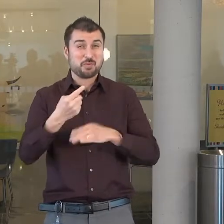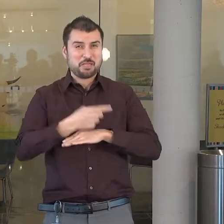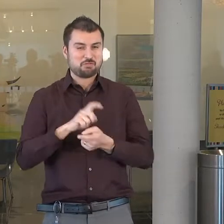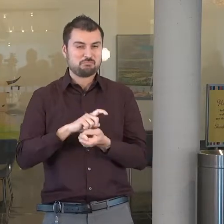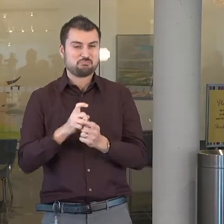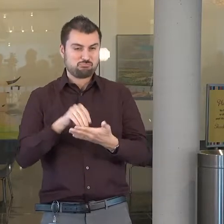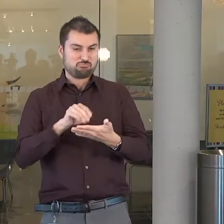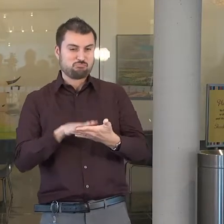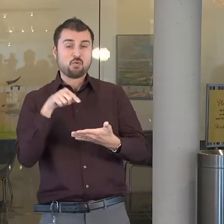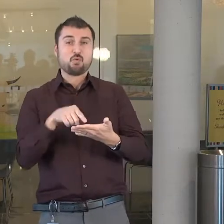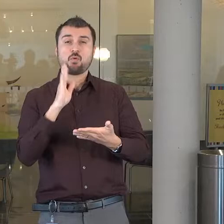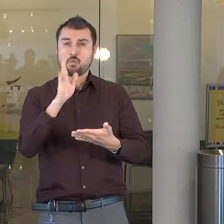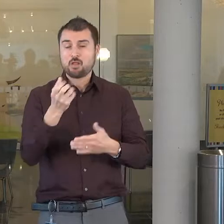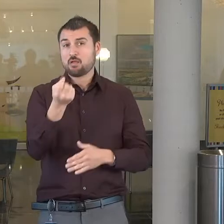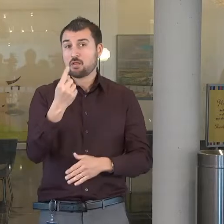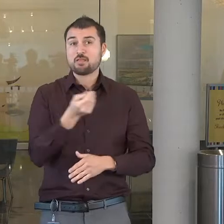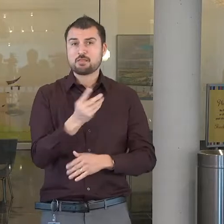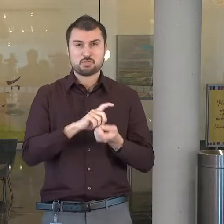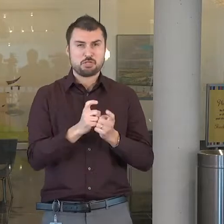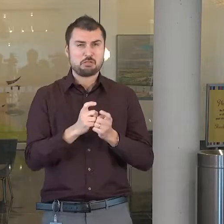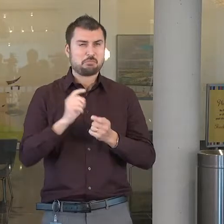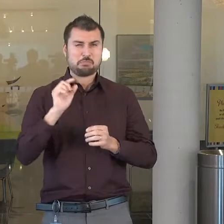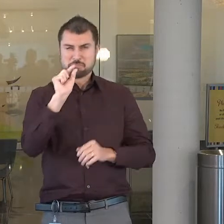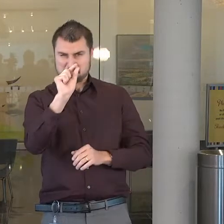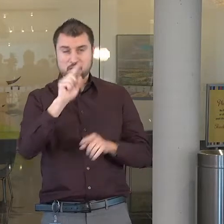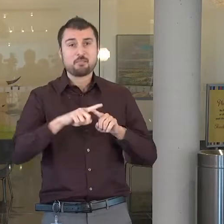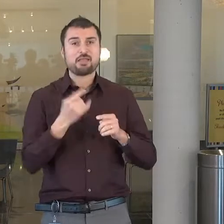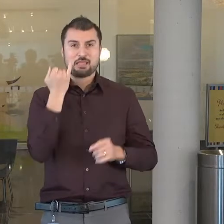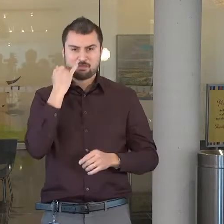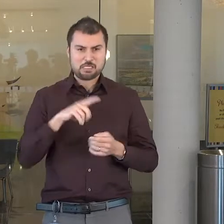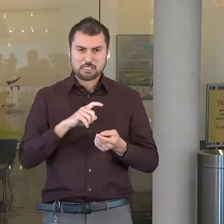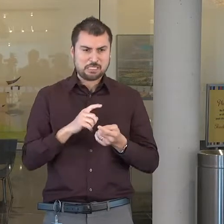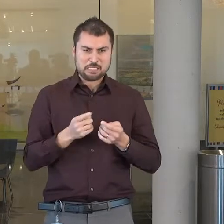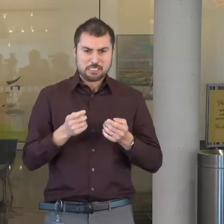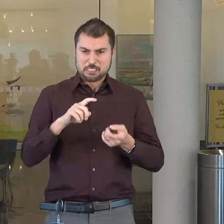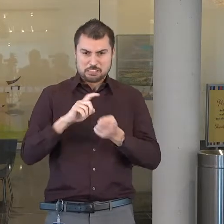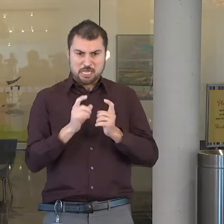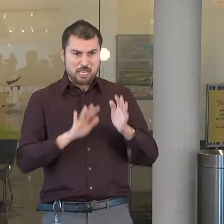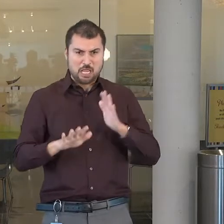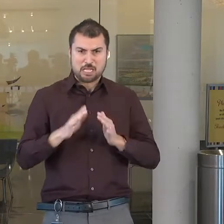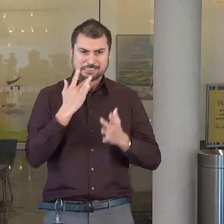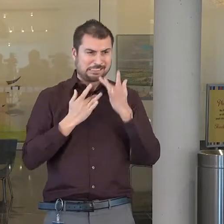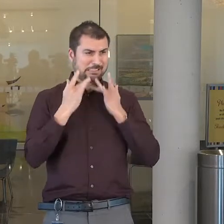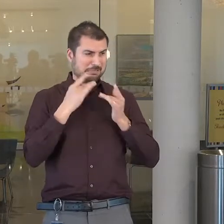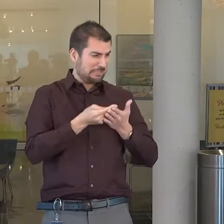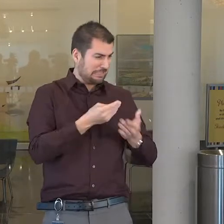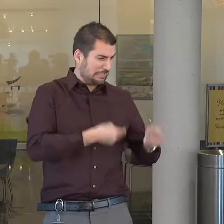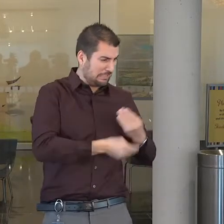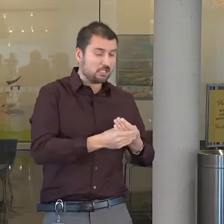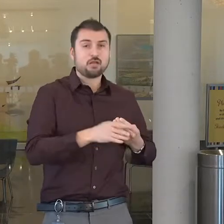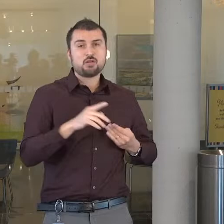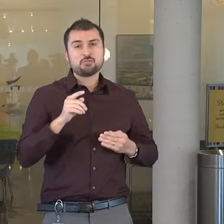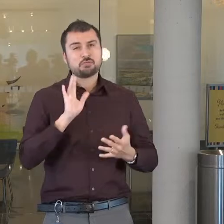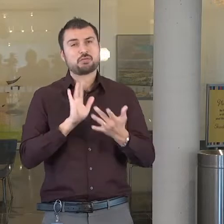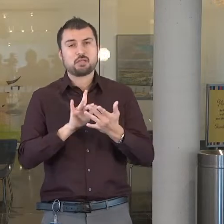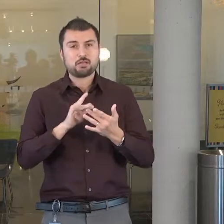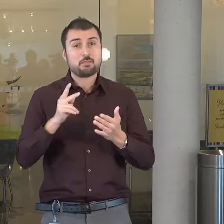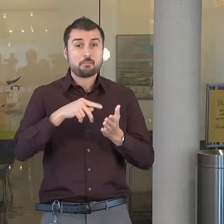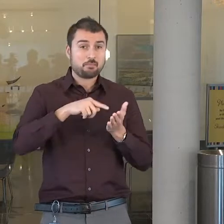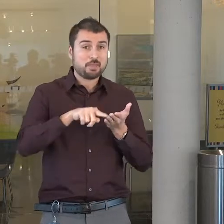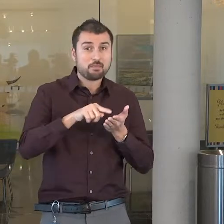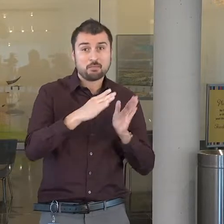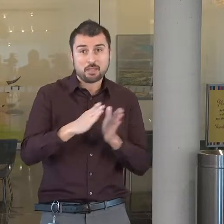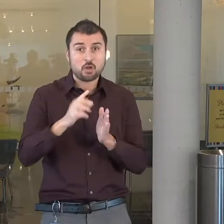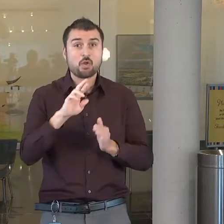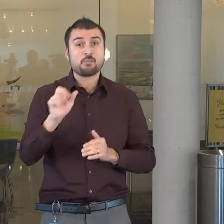expected to be minimal, but if changes cause you any hardship, staff can work with you on a payment plan or connect you to payment resources. So again,